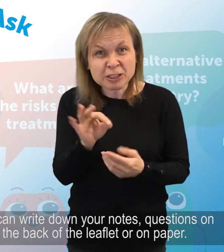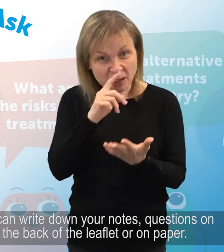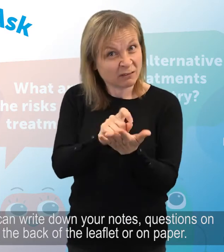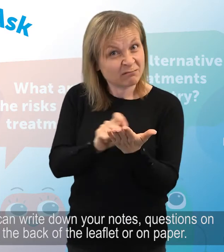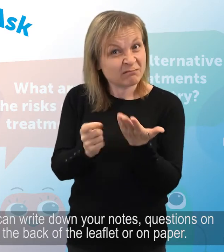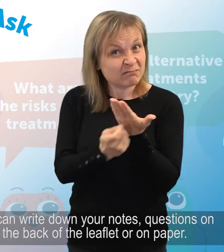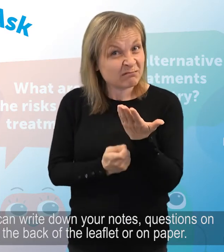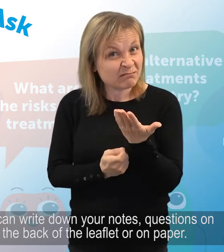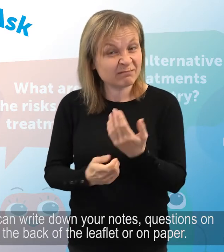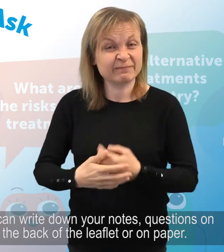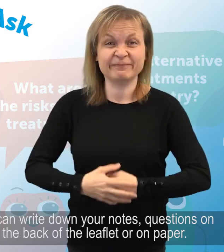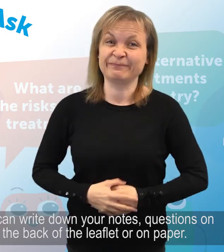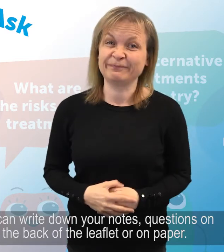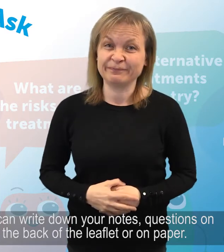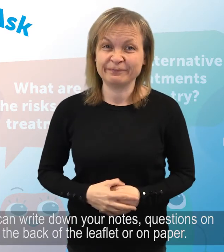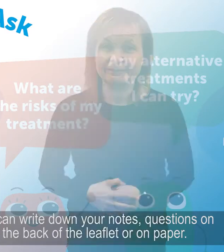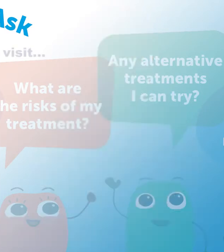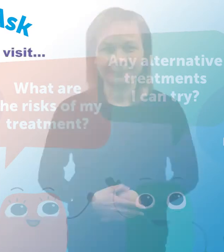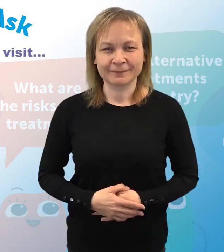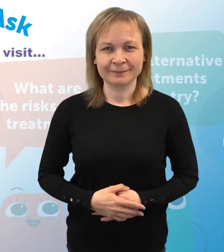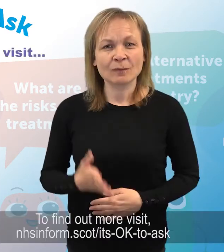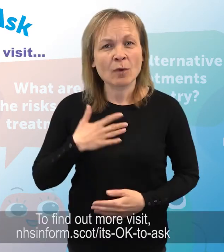paper. To find out more, visit